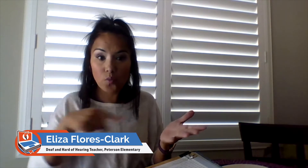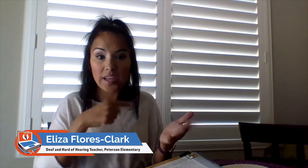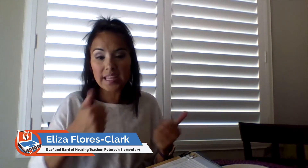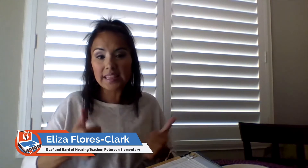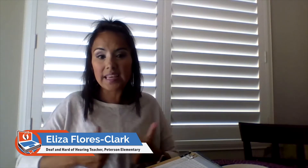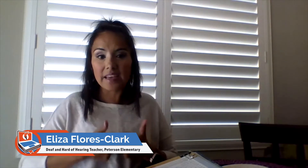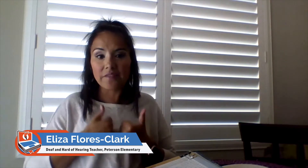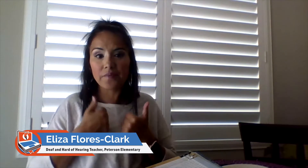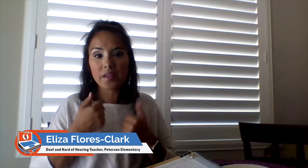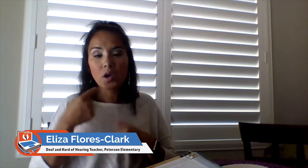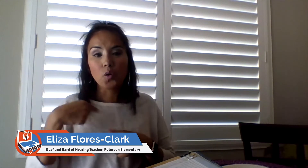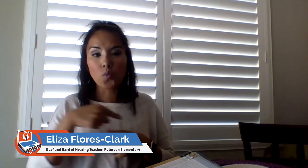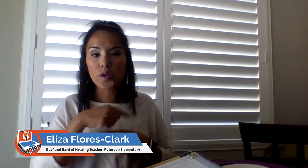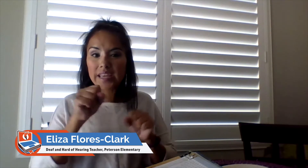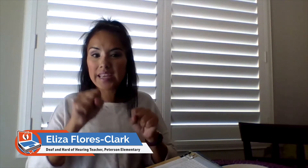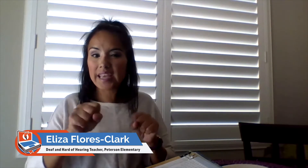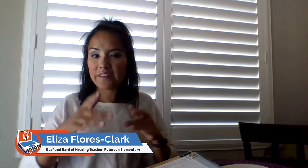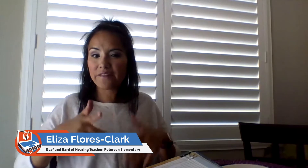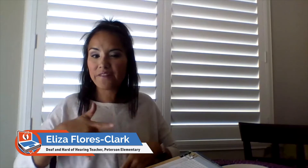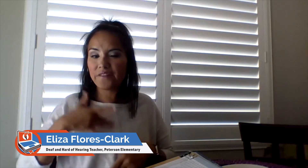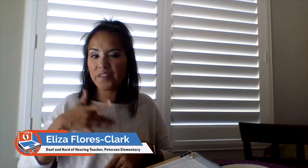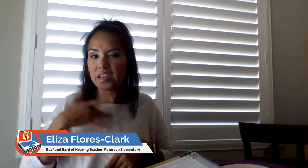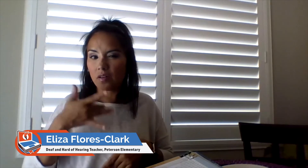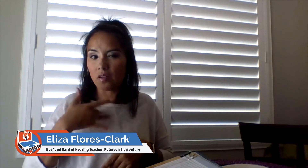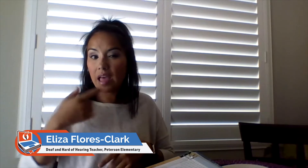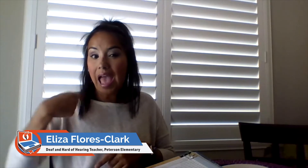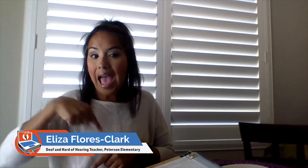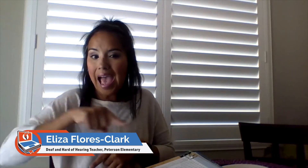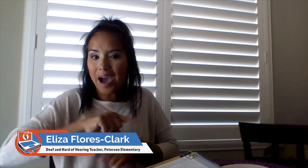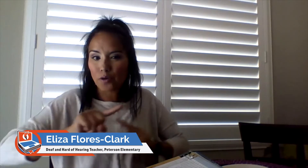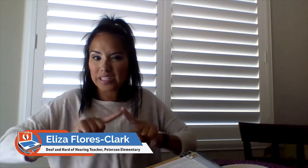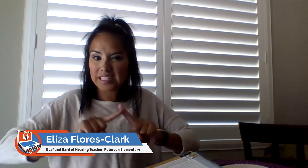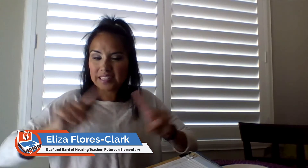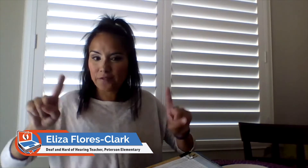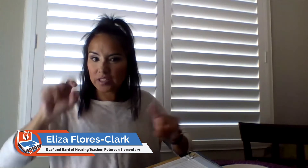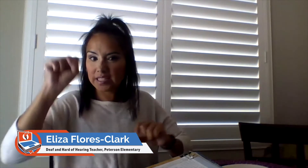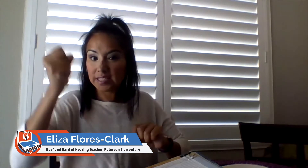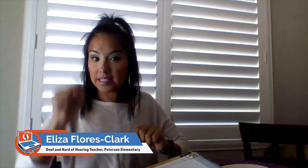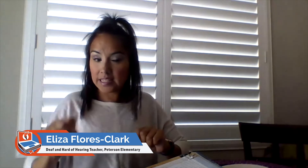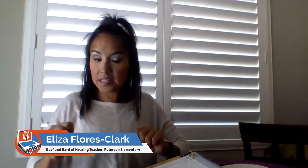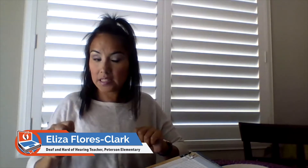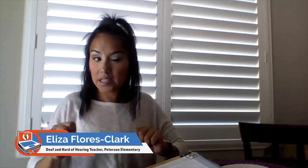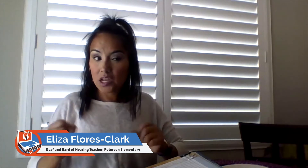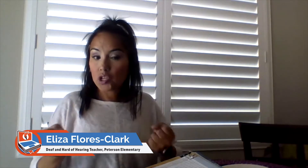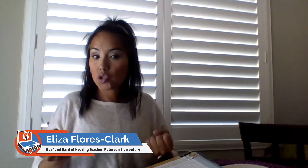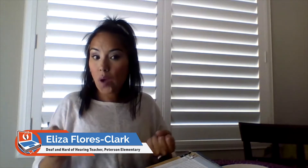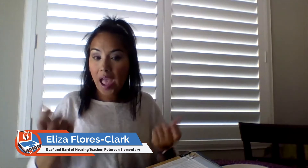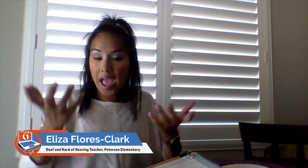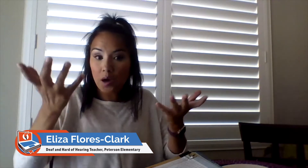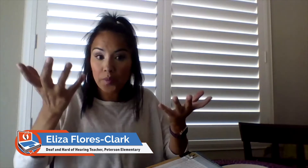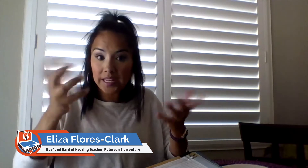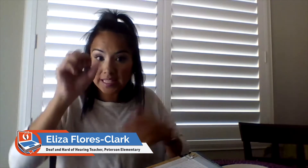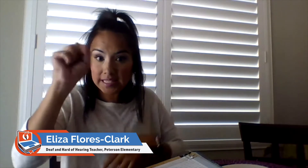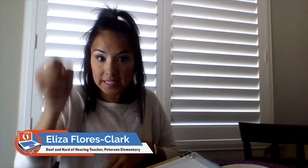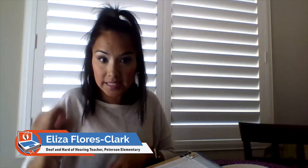we can feel our different seasons. So how many